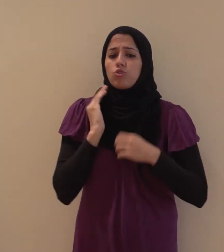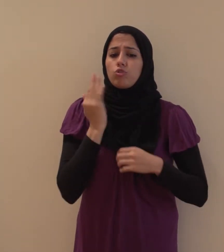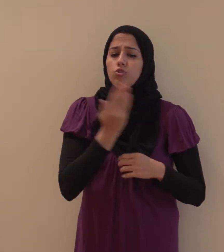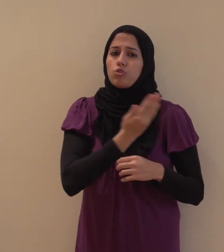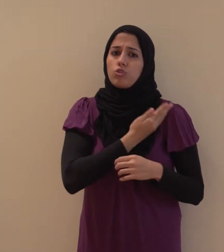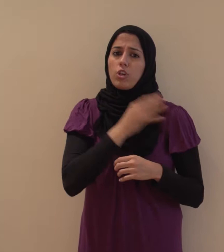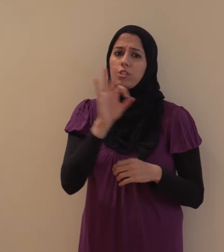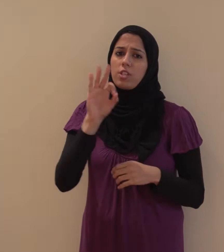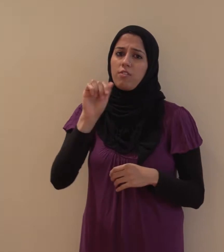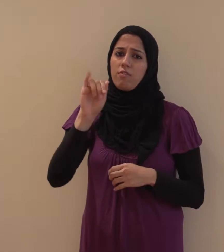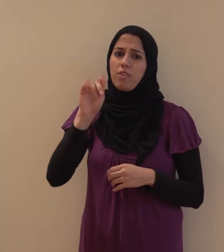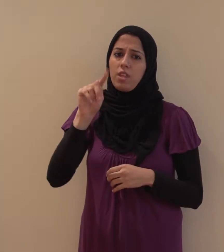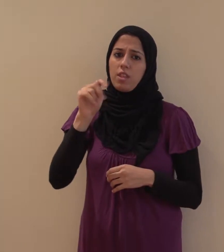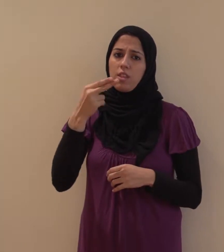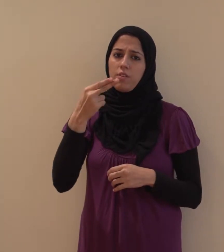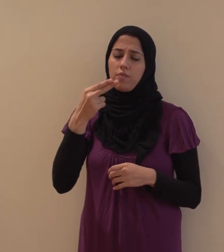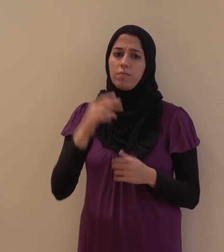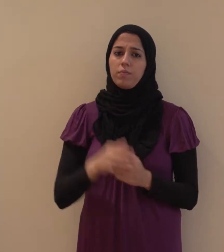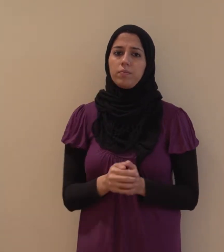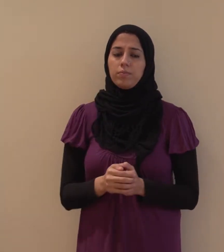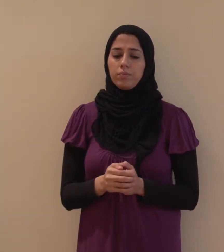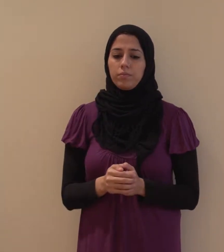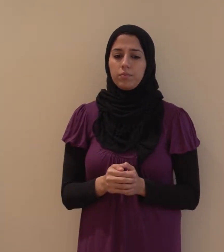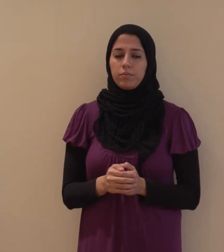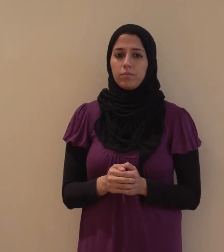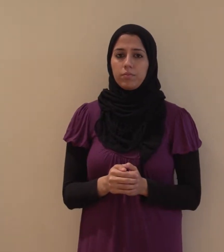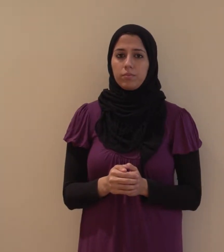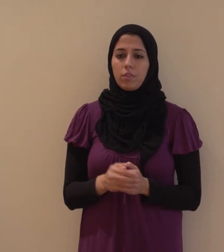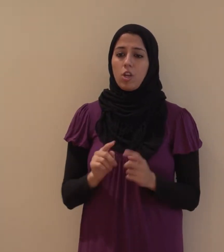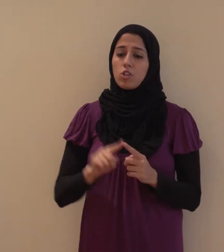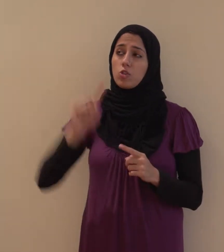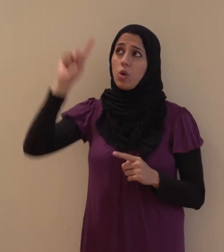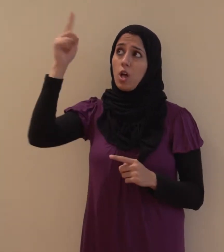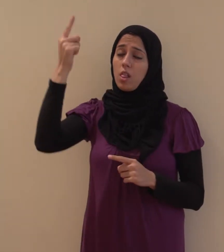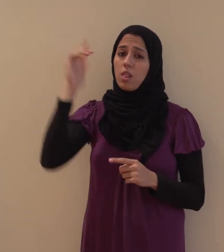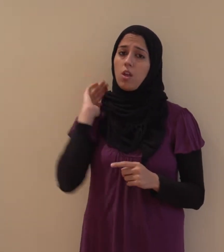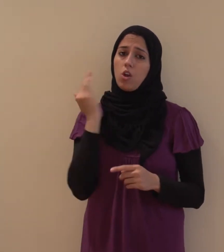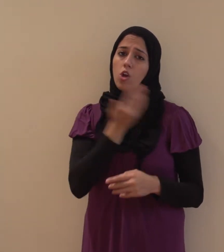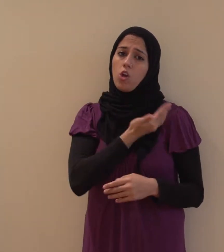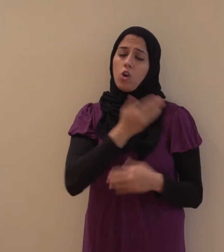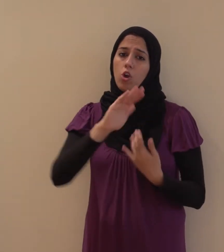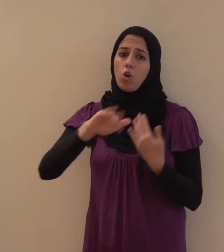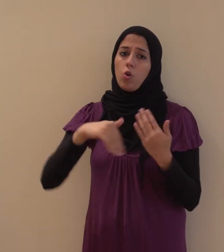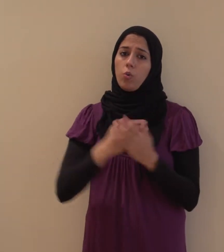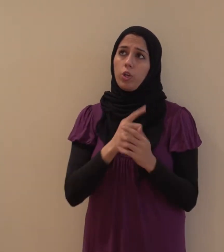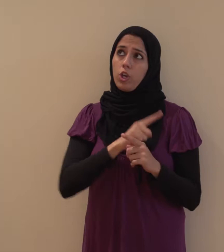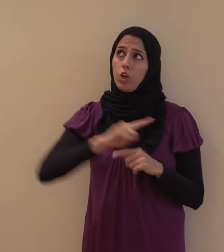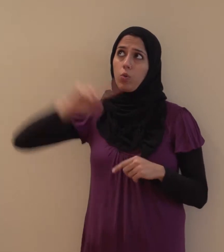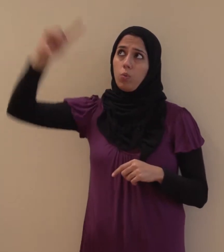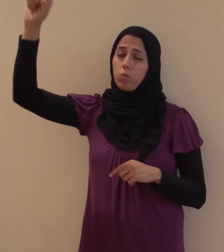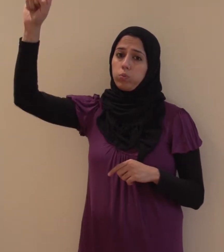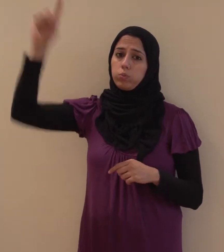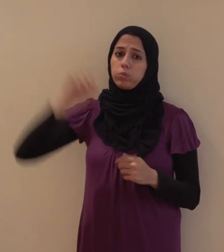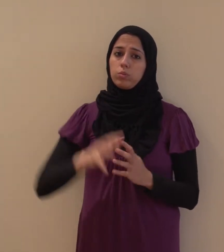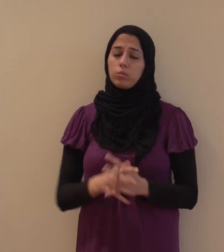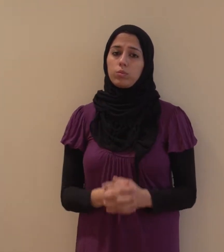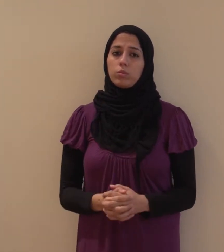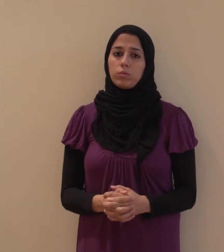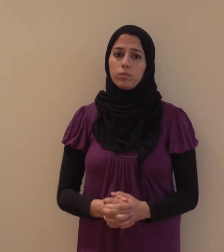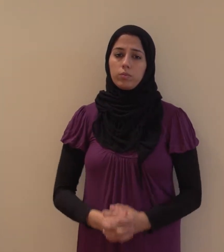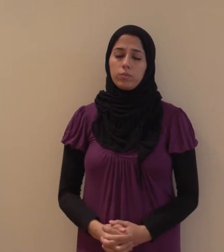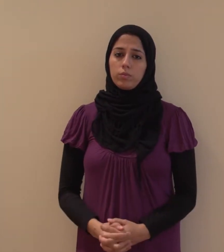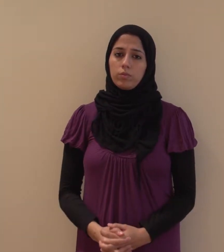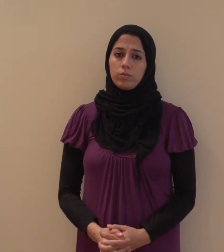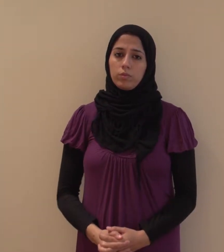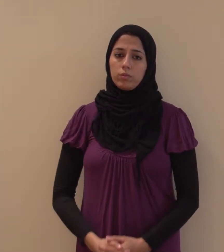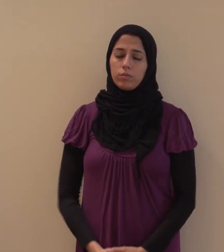that to us you will be returned. So my brothers and sisters, this is a time where we can prepare ourselves.